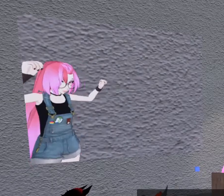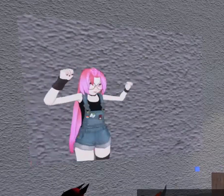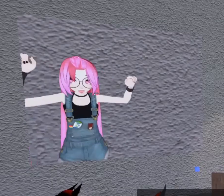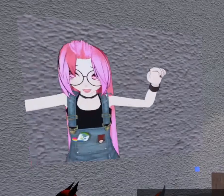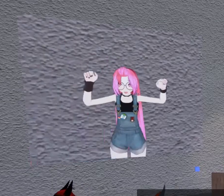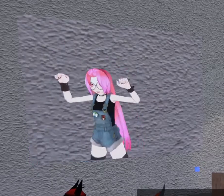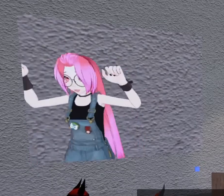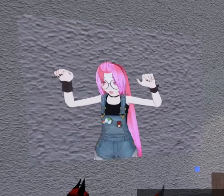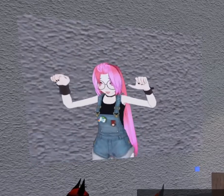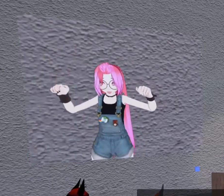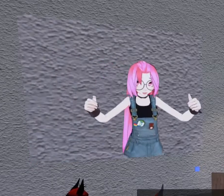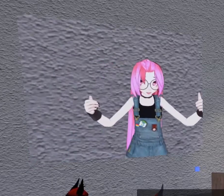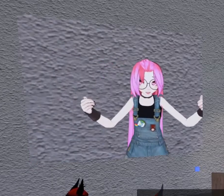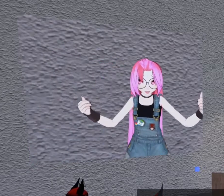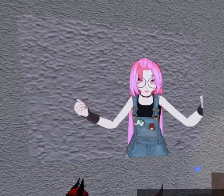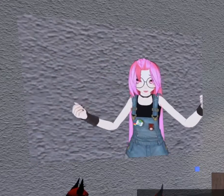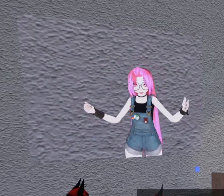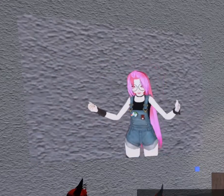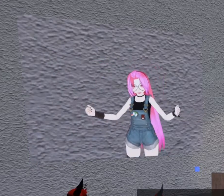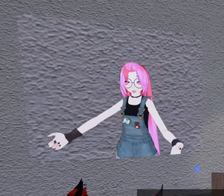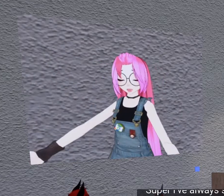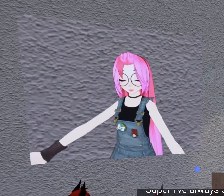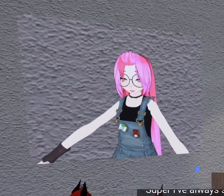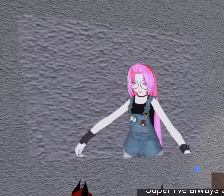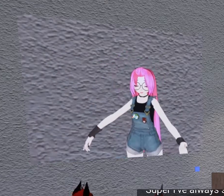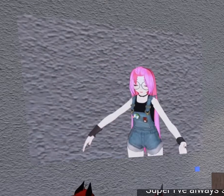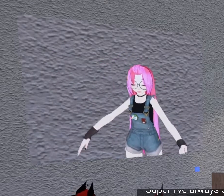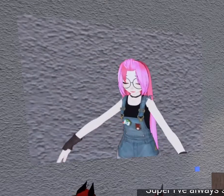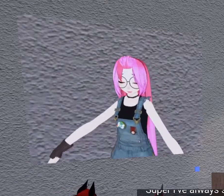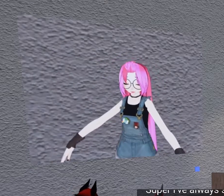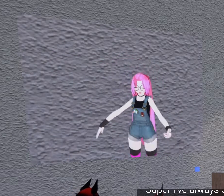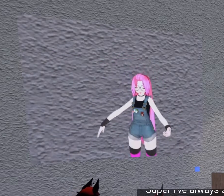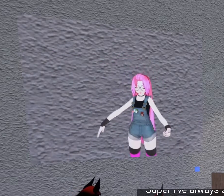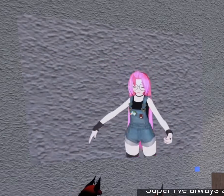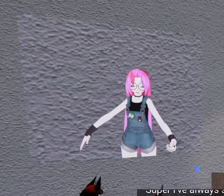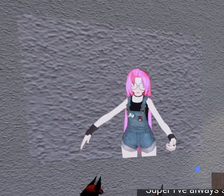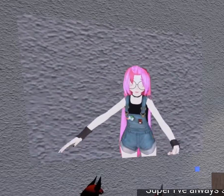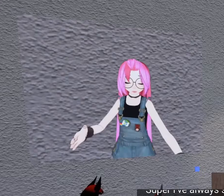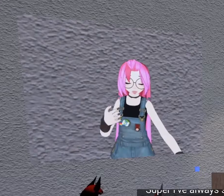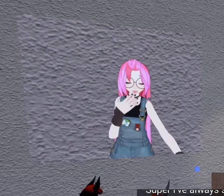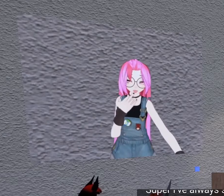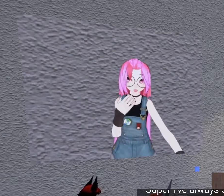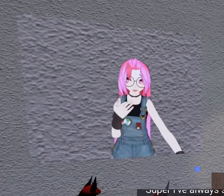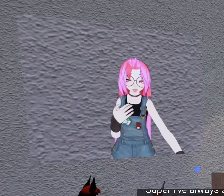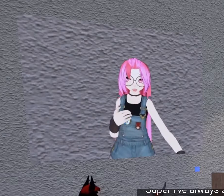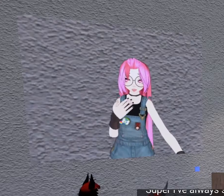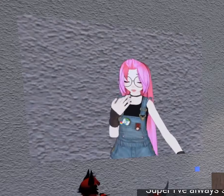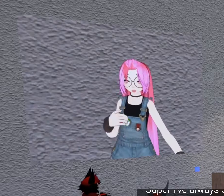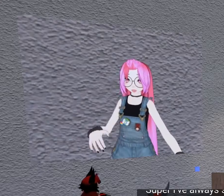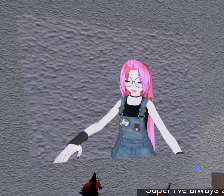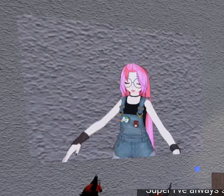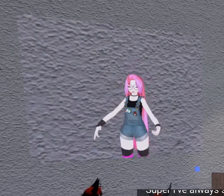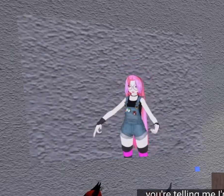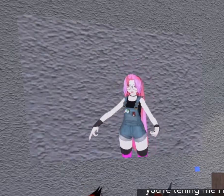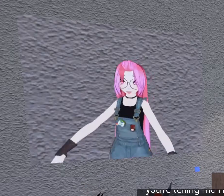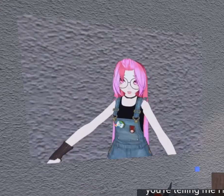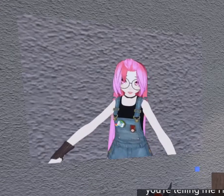I'm not Good sick. teacher. I'm not sick. I'm not sick. Aw, you said you Bad for weren't feeling hosting, so Jenny. good though. Everyone I just got bloody